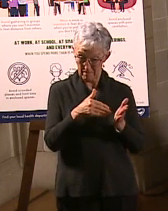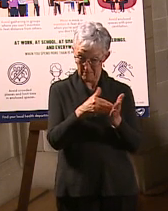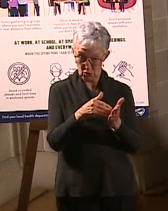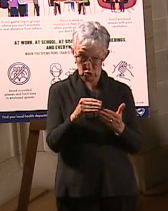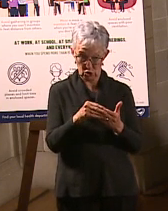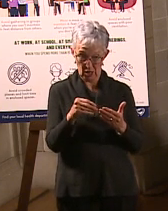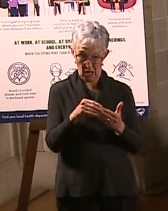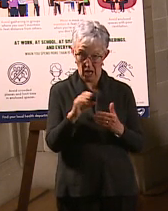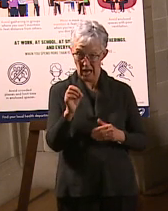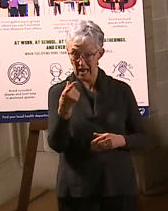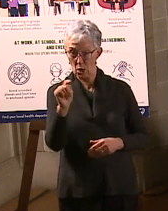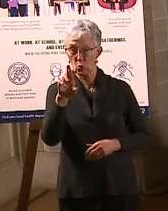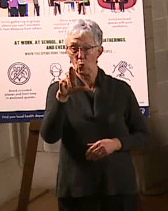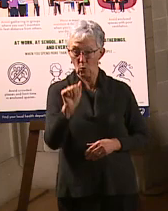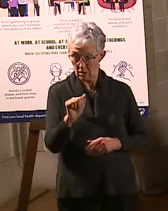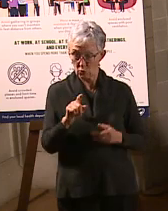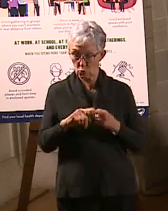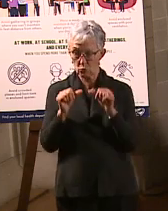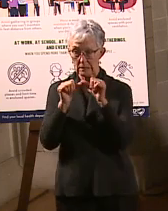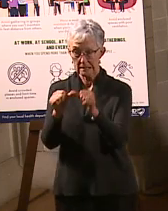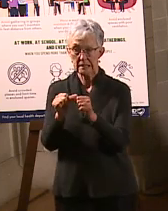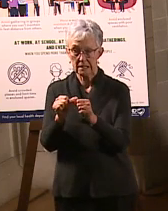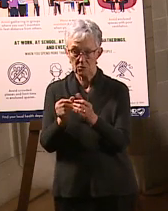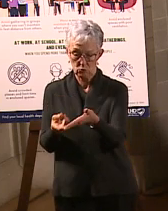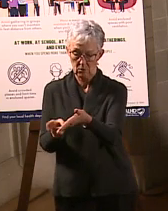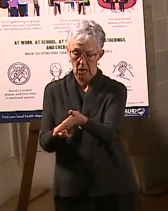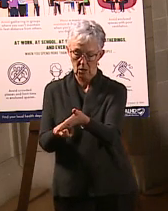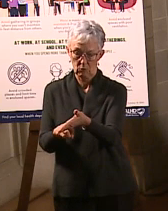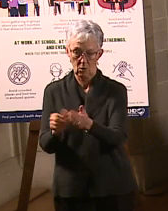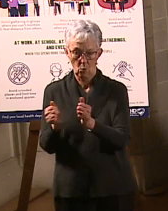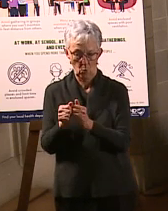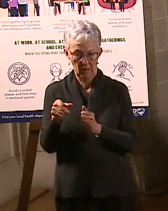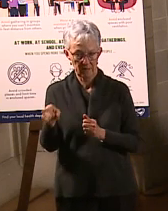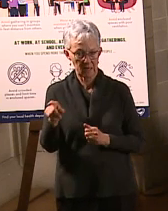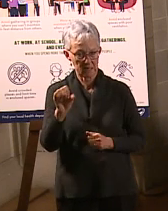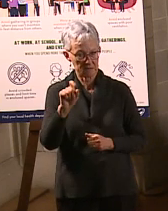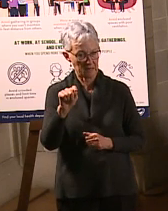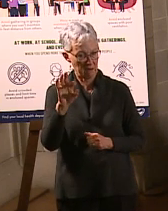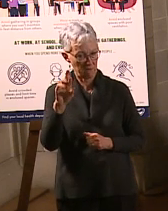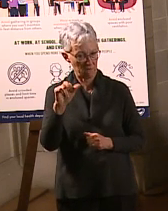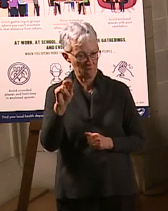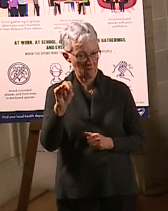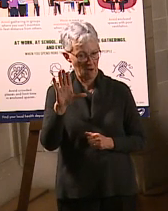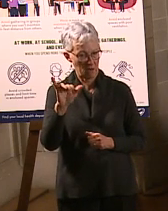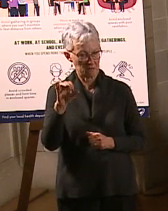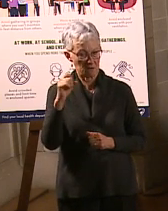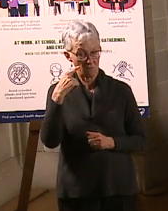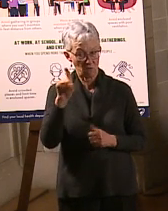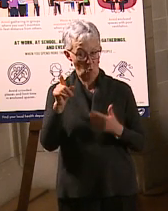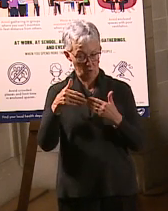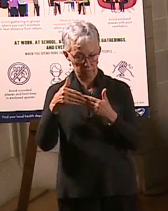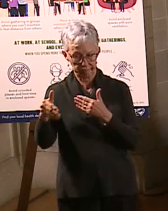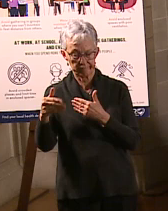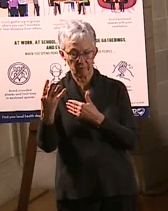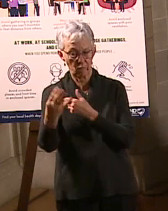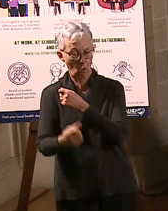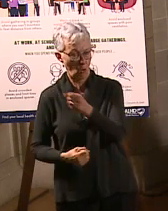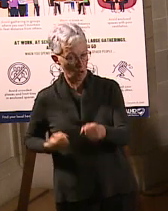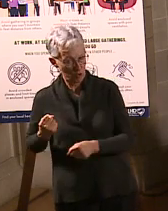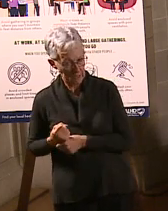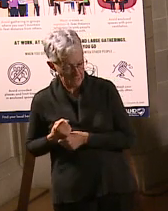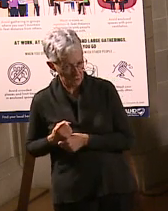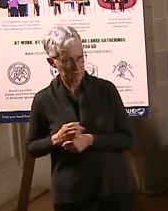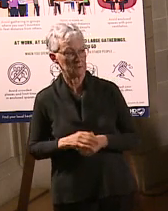them continue the contract for the next 4 years? So the question was, there was a briefing about St. Francis